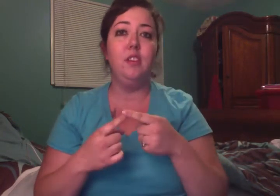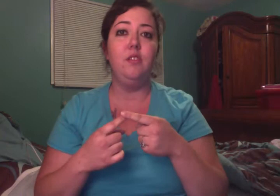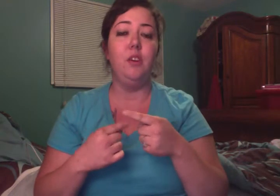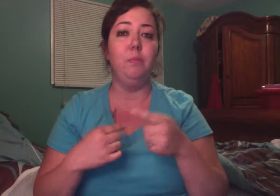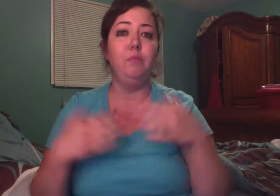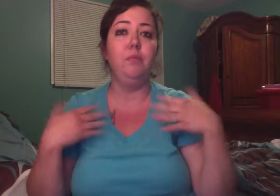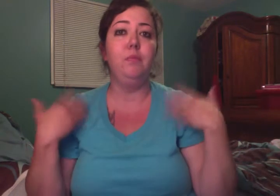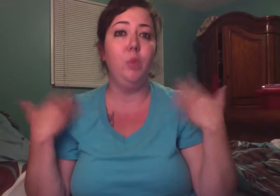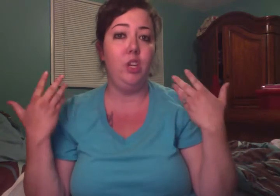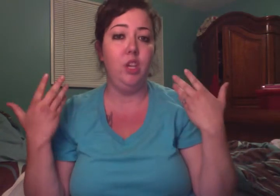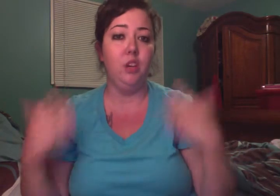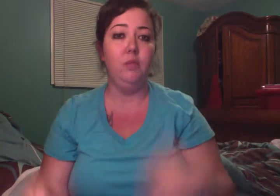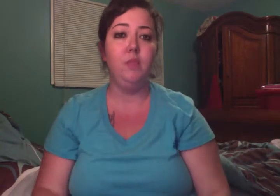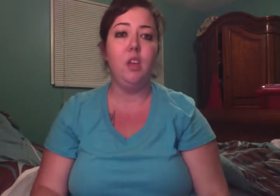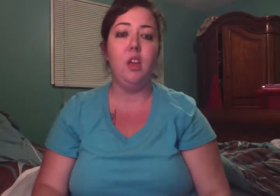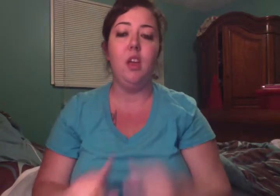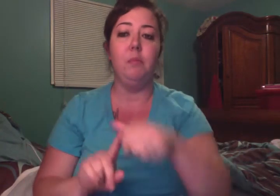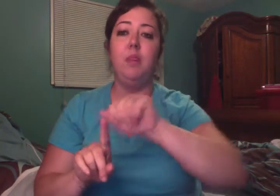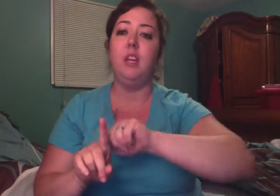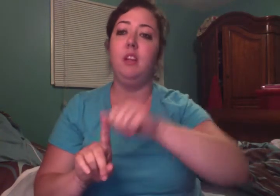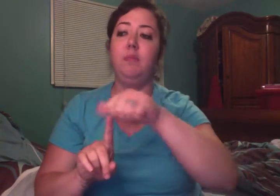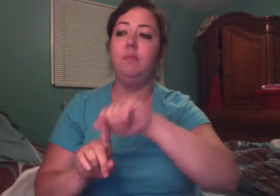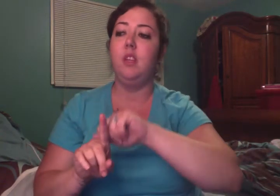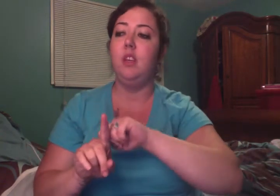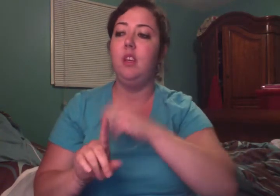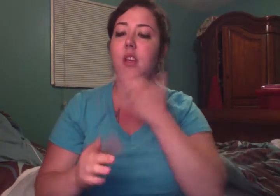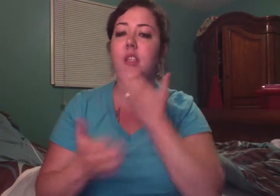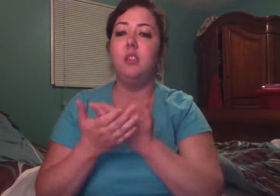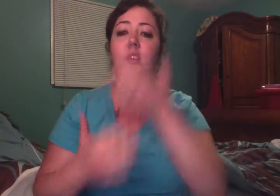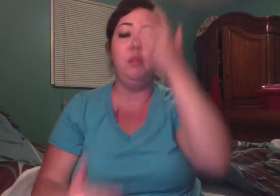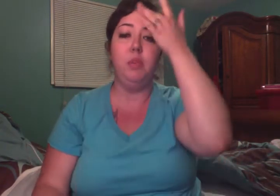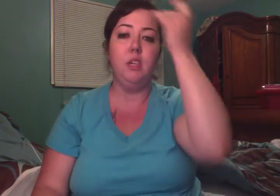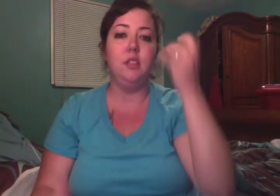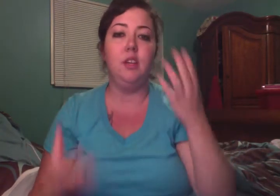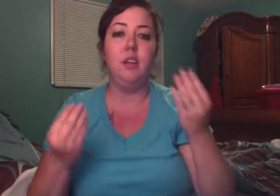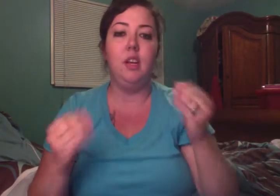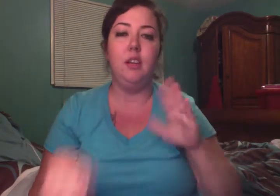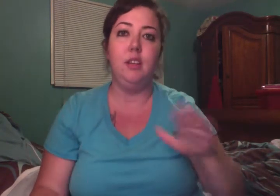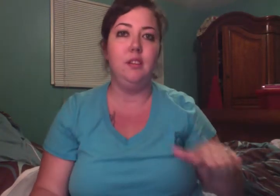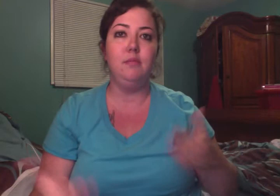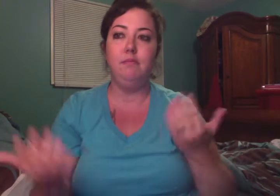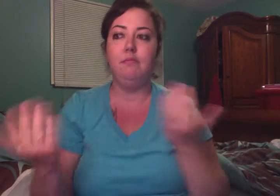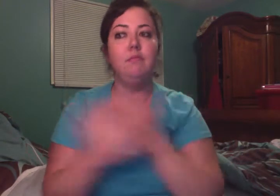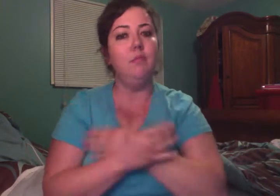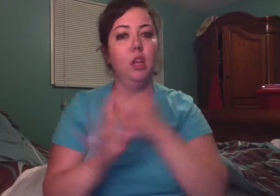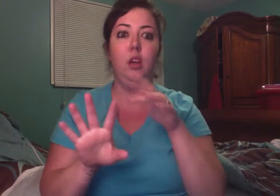from when they're young. Banana is good because a lot of kids love